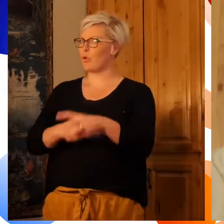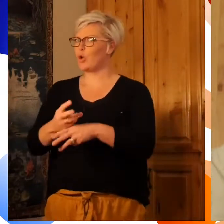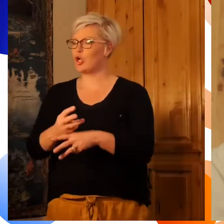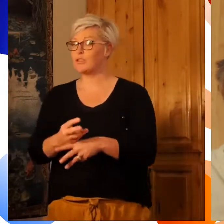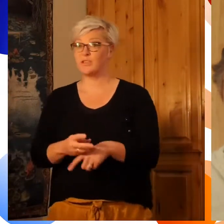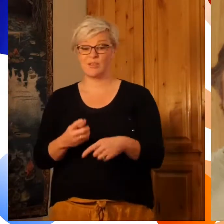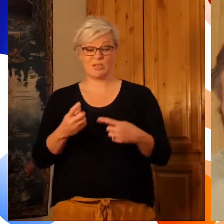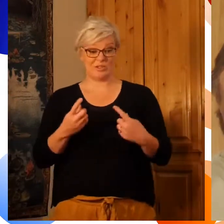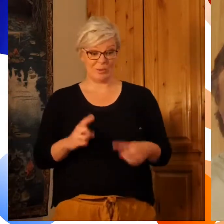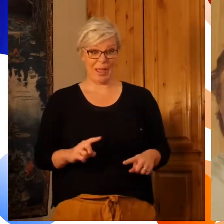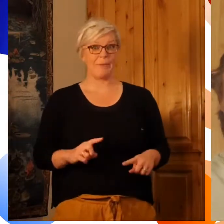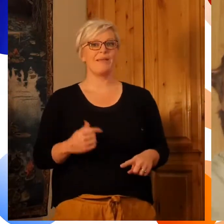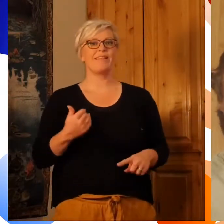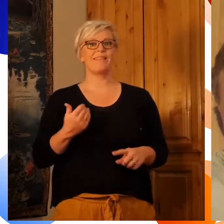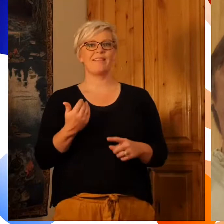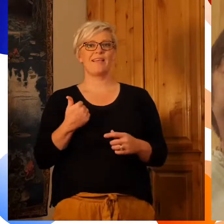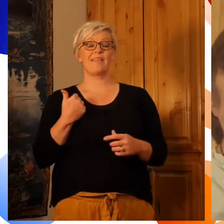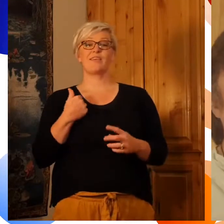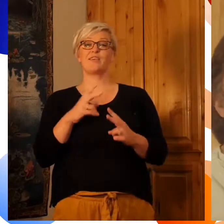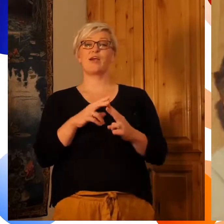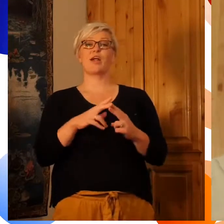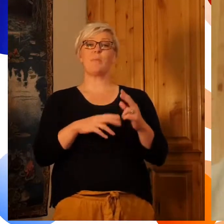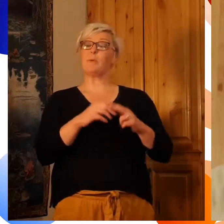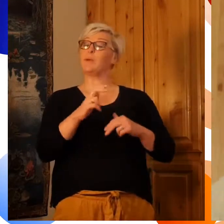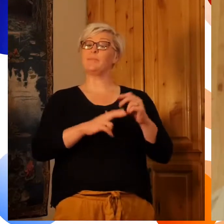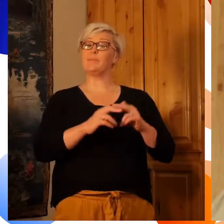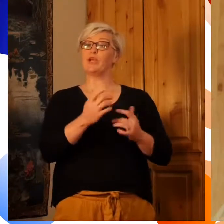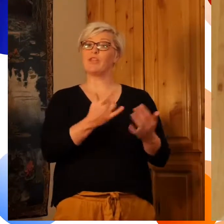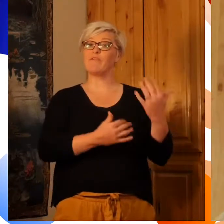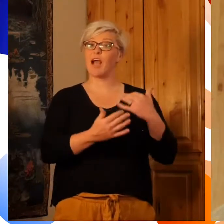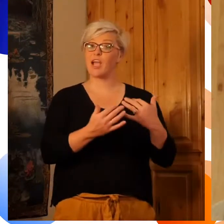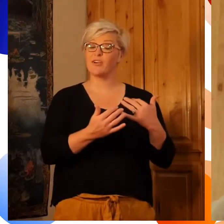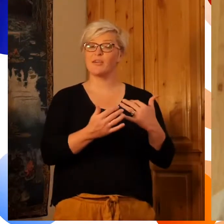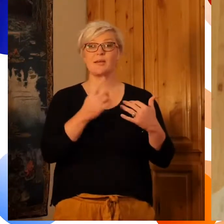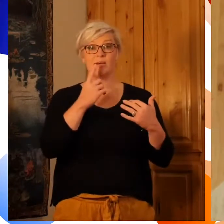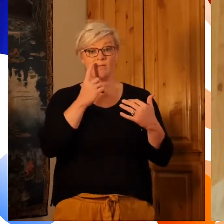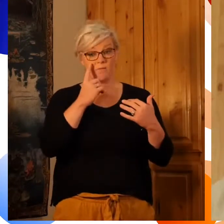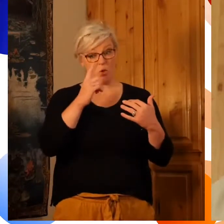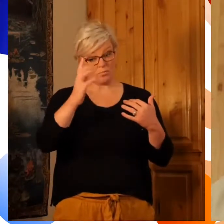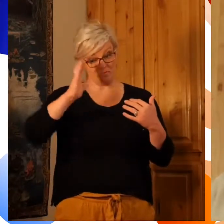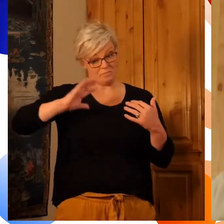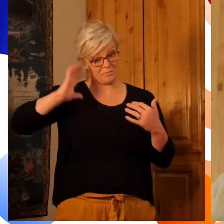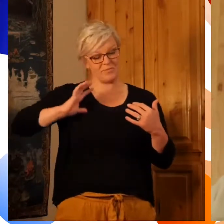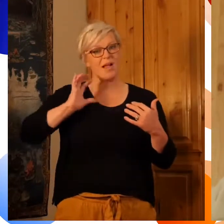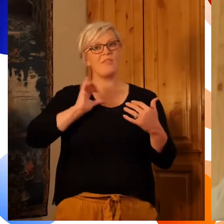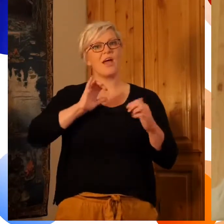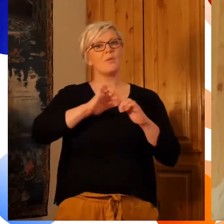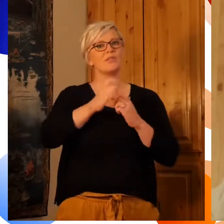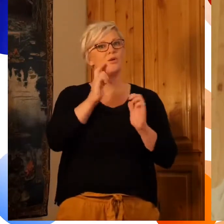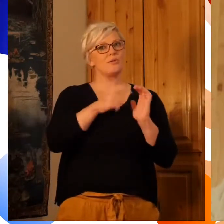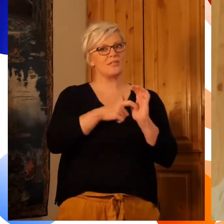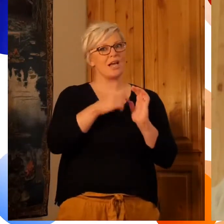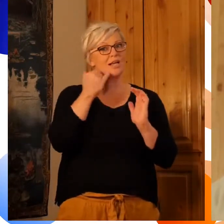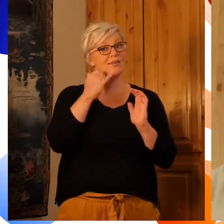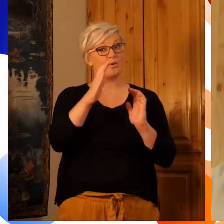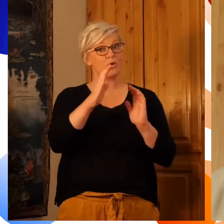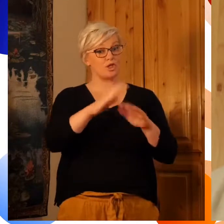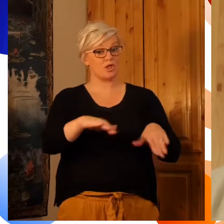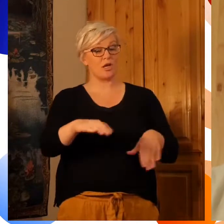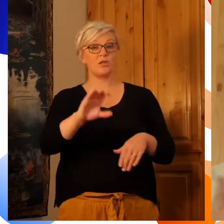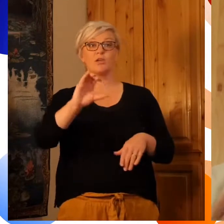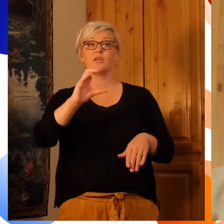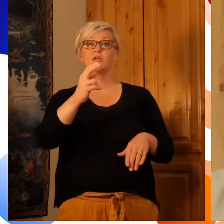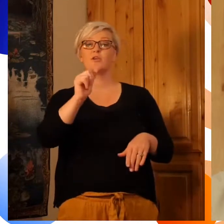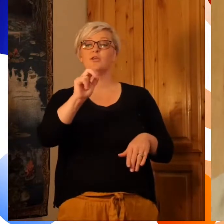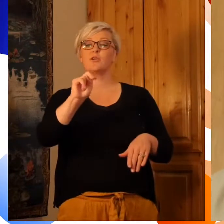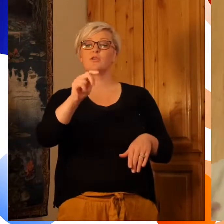fire. For in those days, that was how you would tell if your child was a changeling or not, is you would build